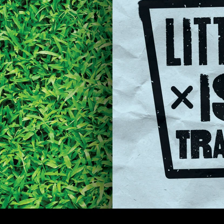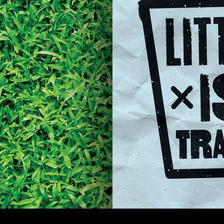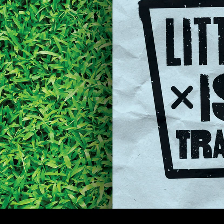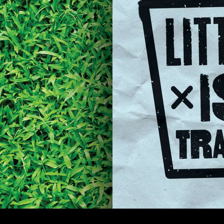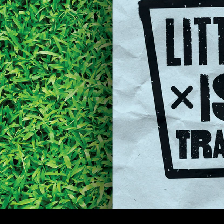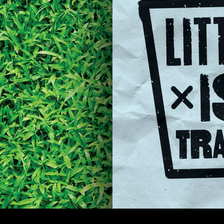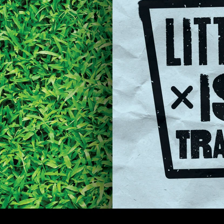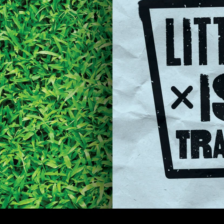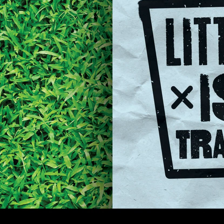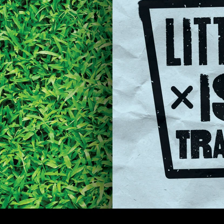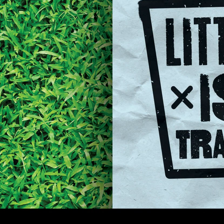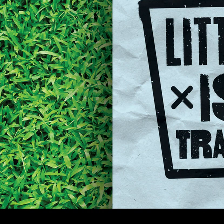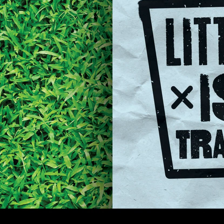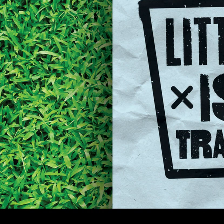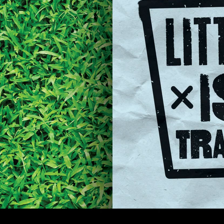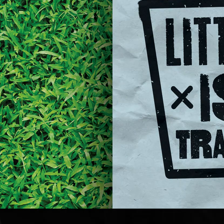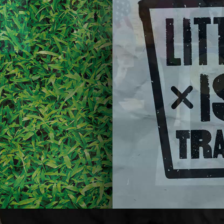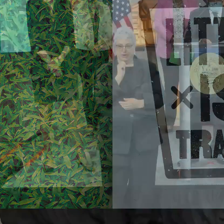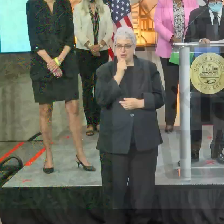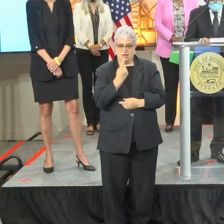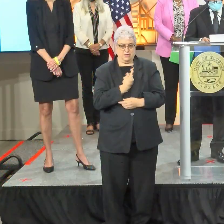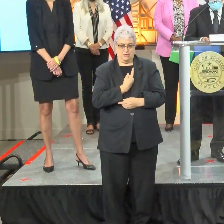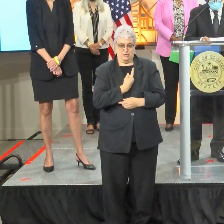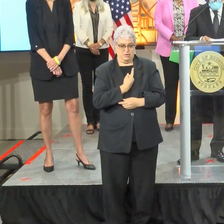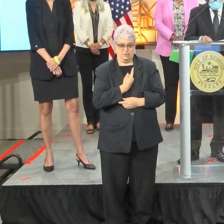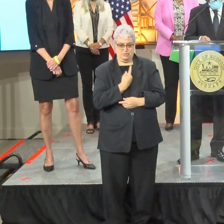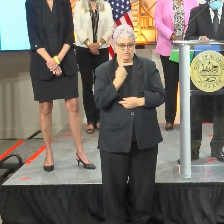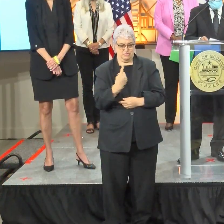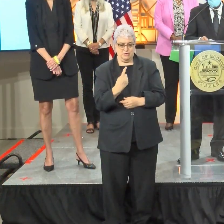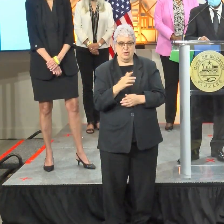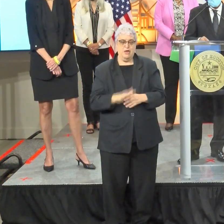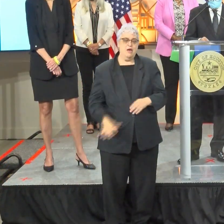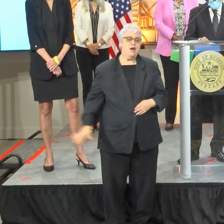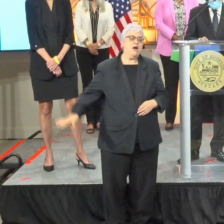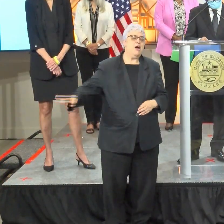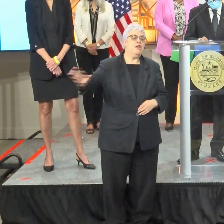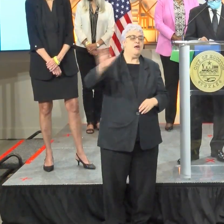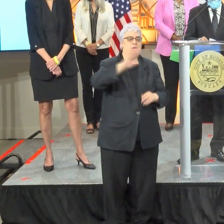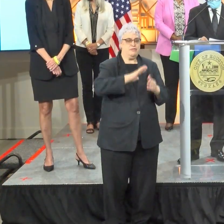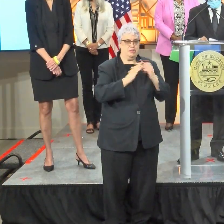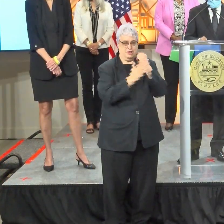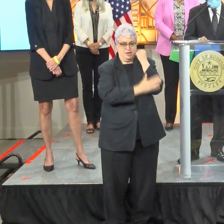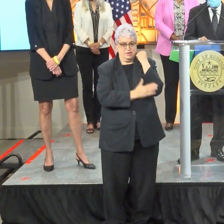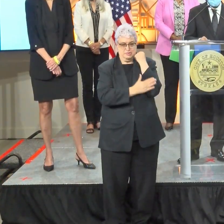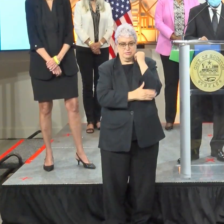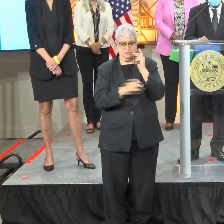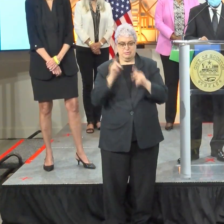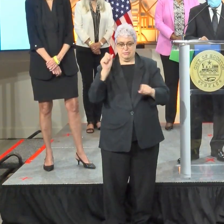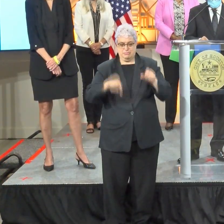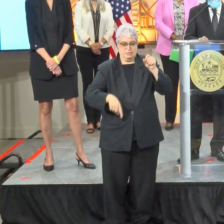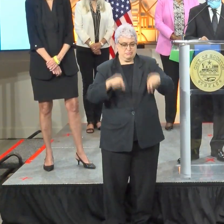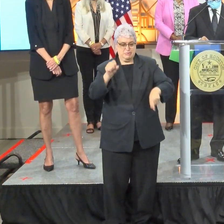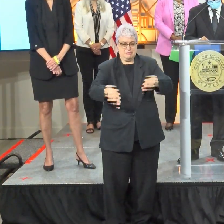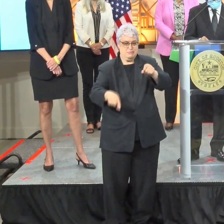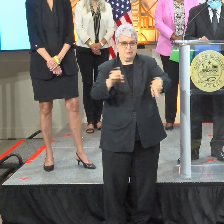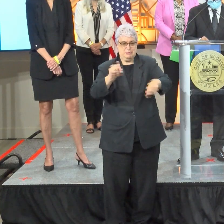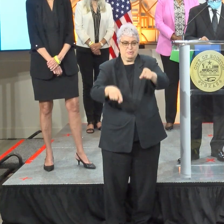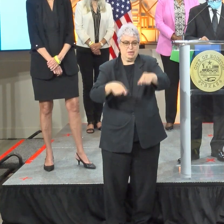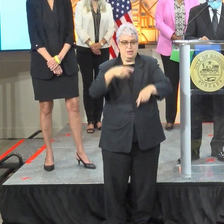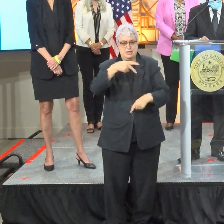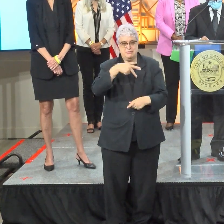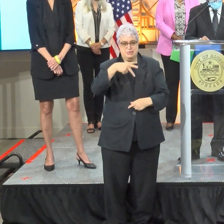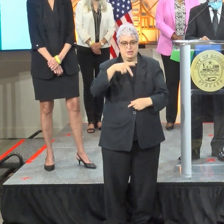But Houston is not alone. Cities across the nation are experiencing unbelievable amounts of public PPE